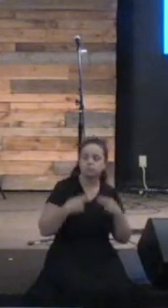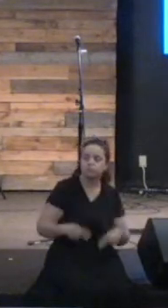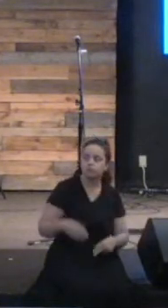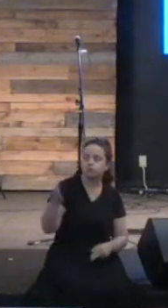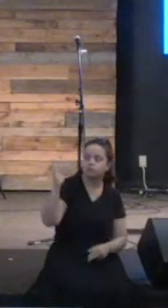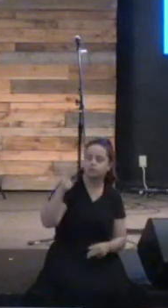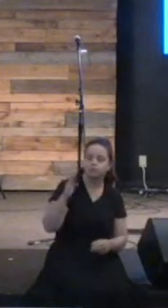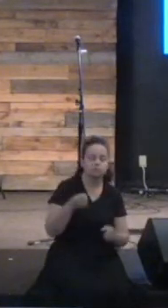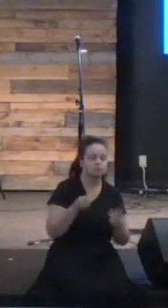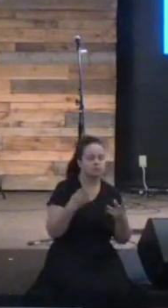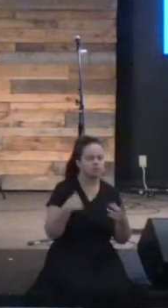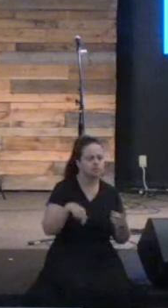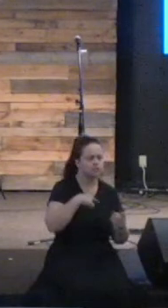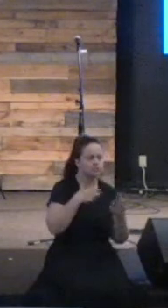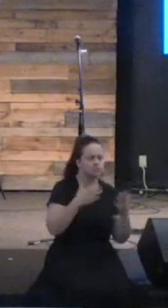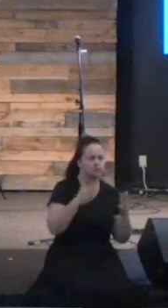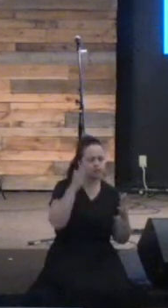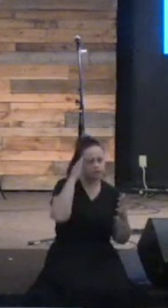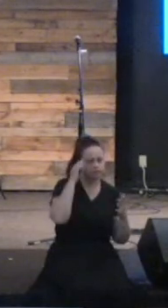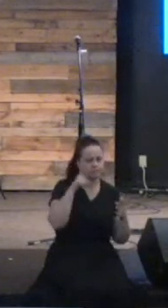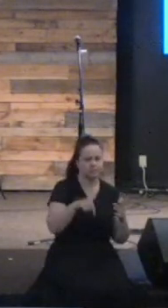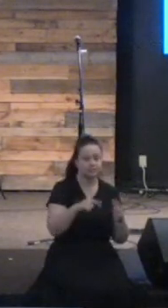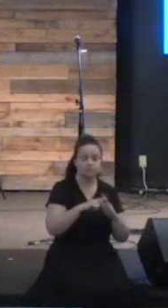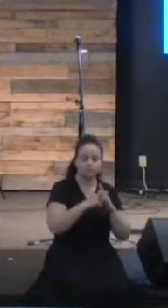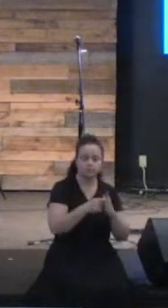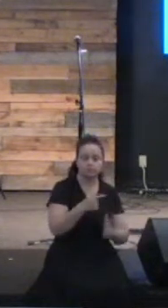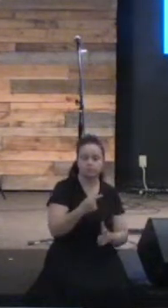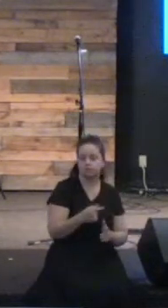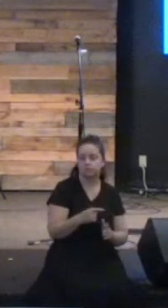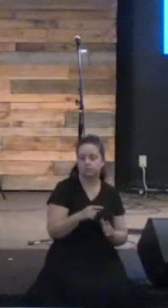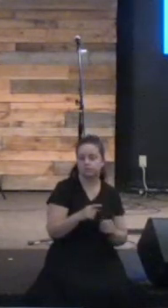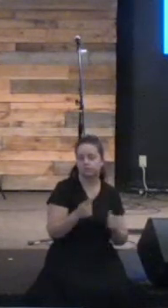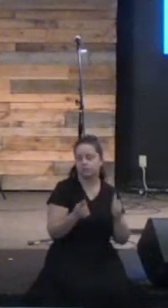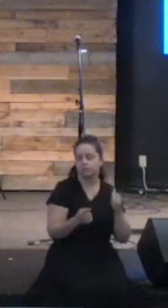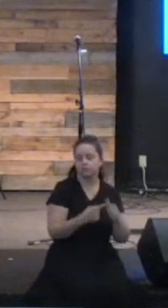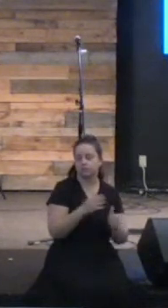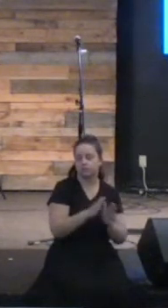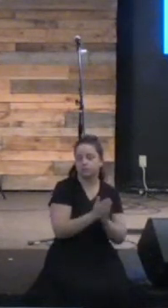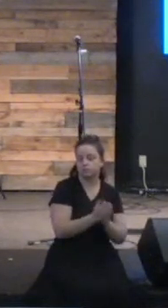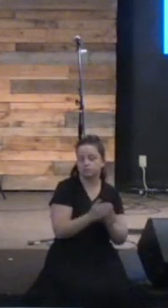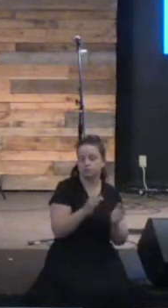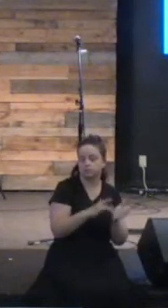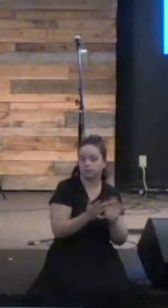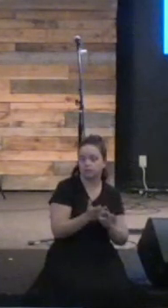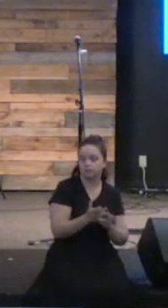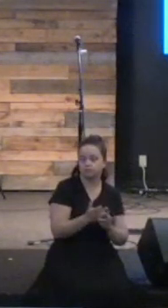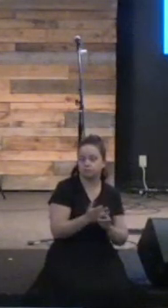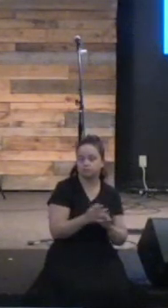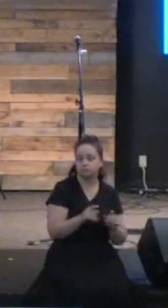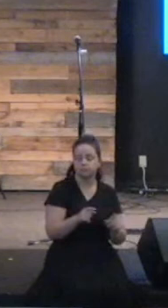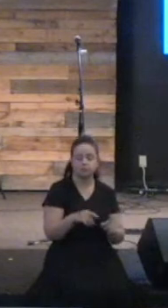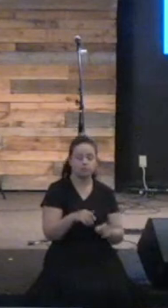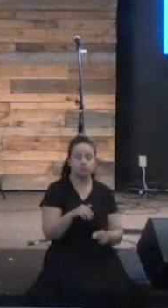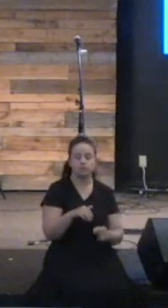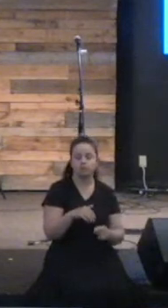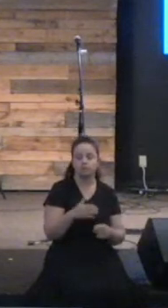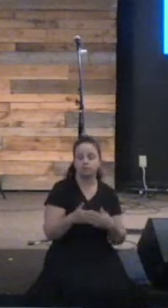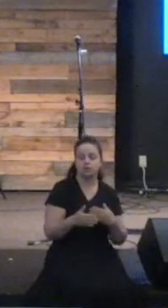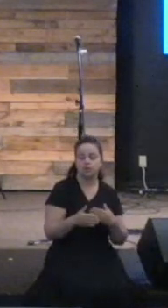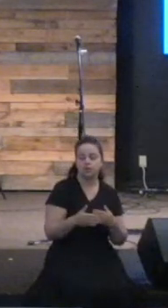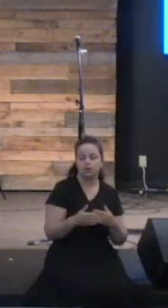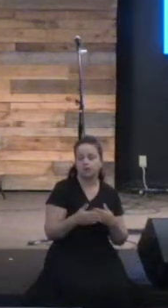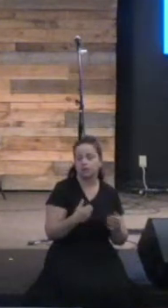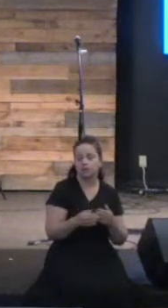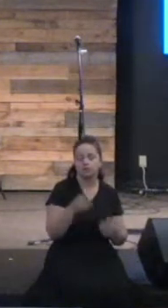and this is a it started off in Genesis but it's also explained in Hebrews it said Abraham reason that God could raise